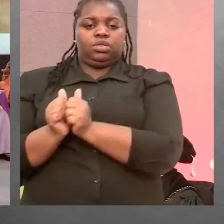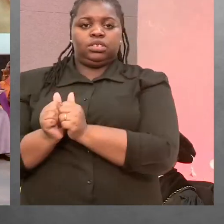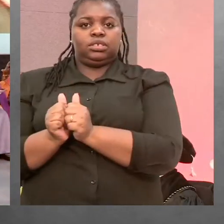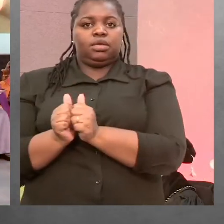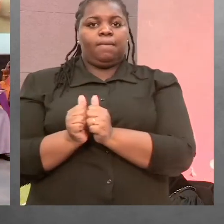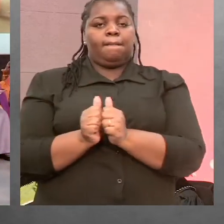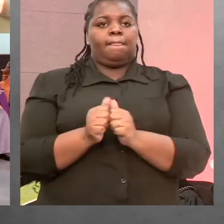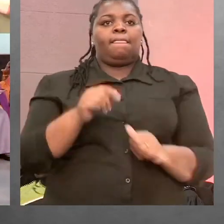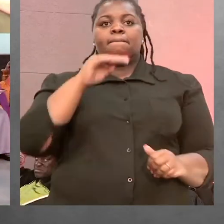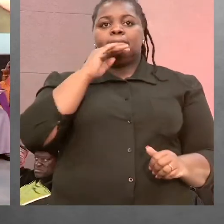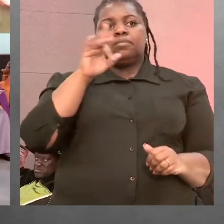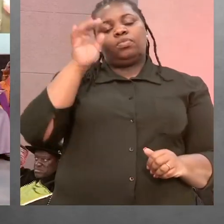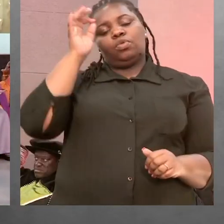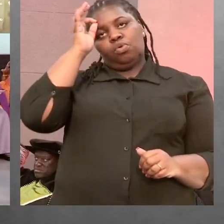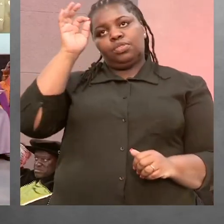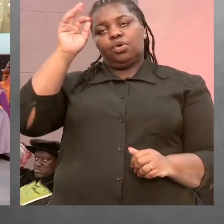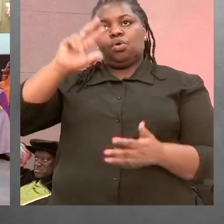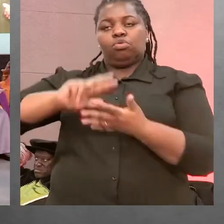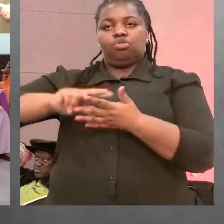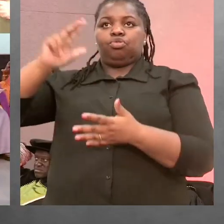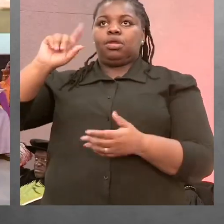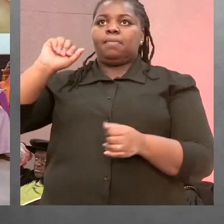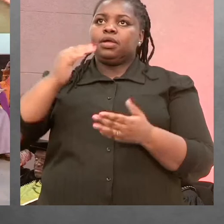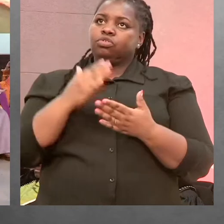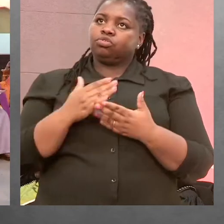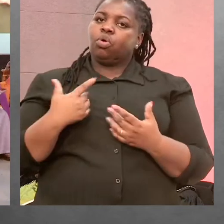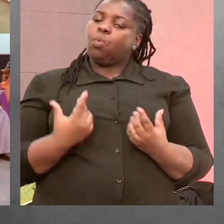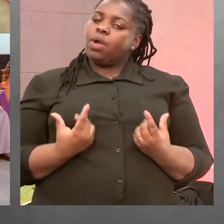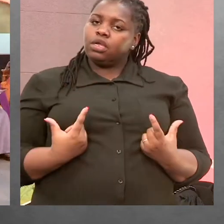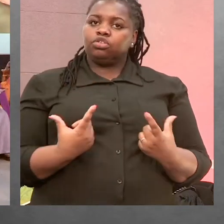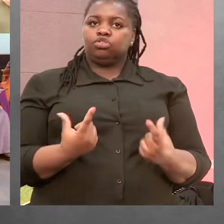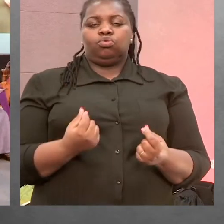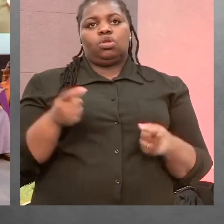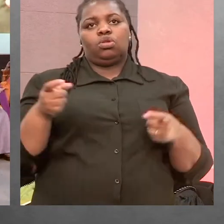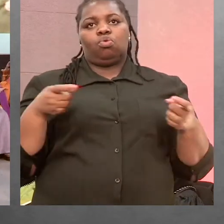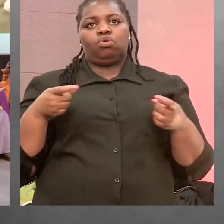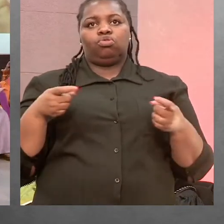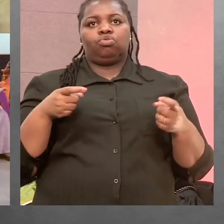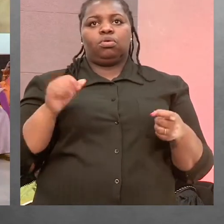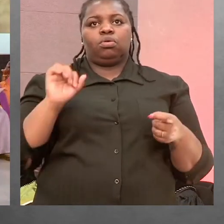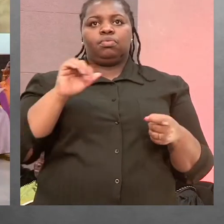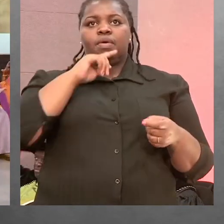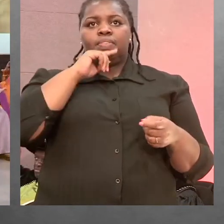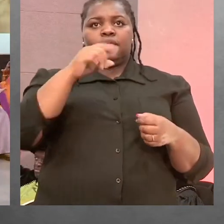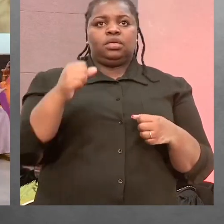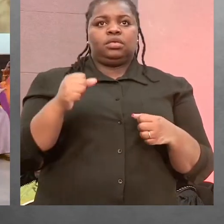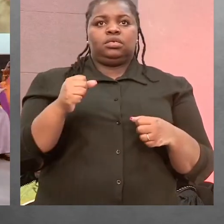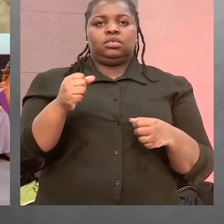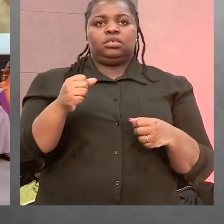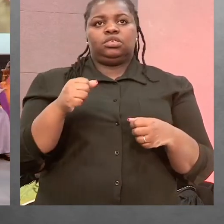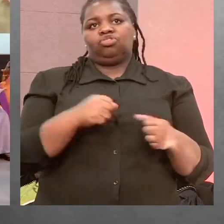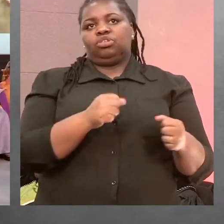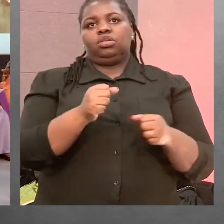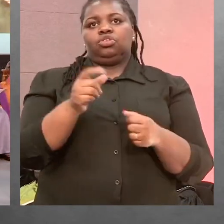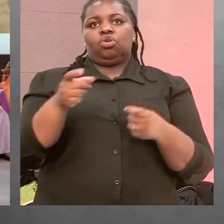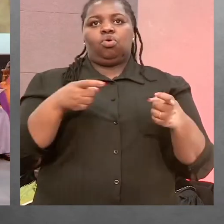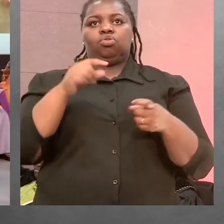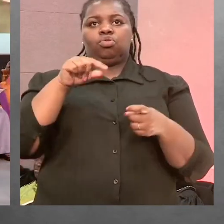Further on, the governance authority must be exercised in control of the strategic direction of the